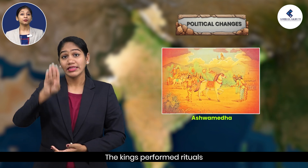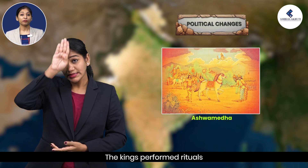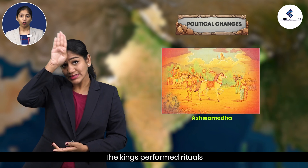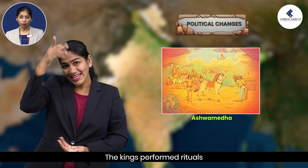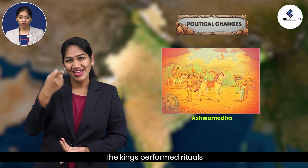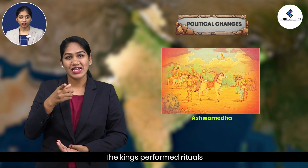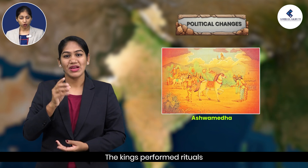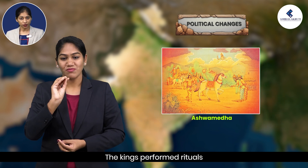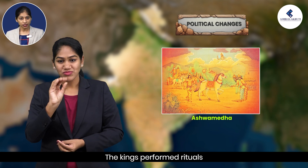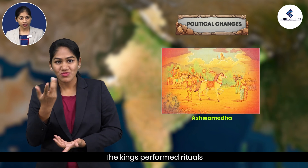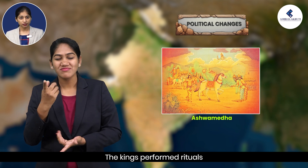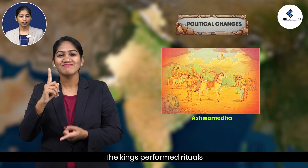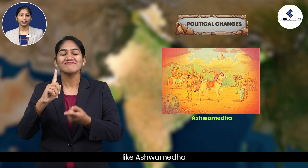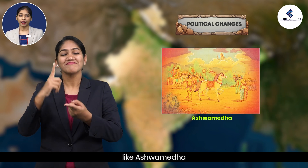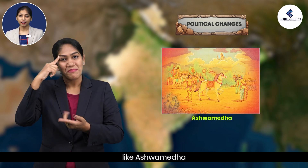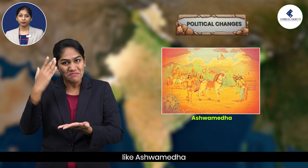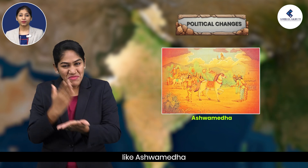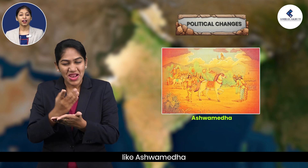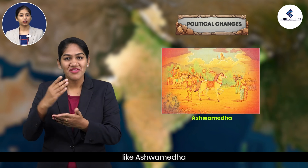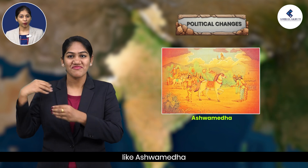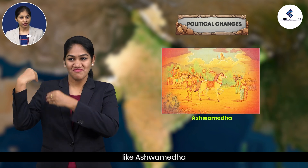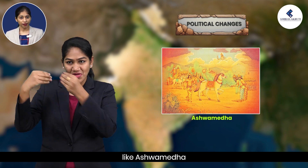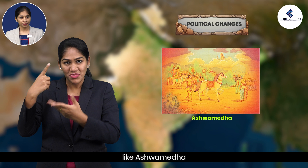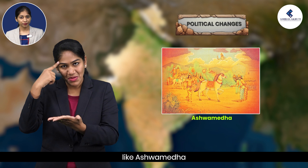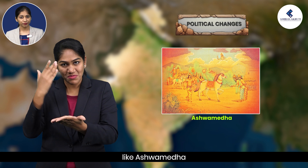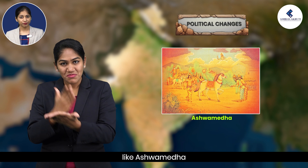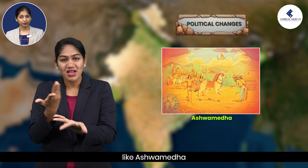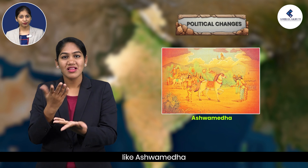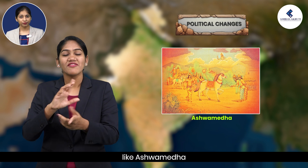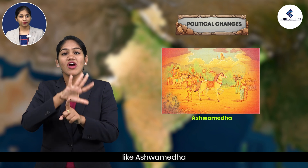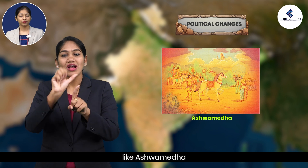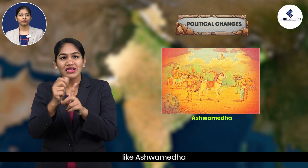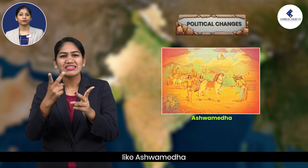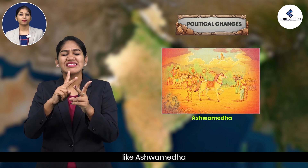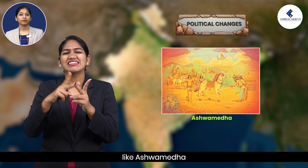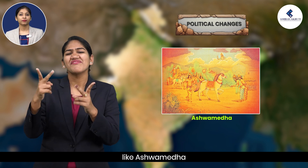The kings performed rituals like Ashwamedha